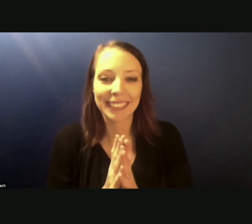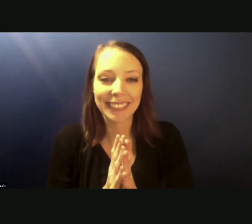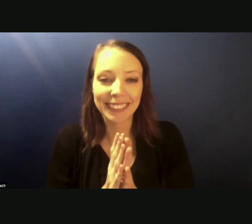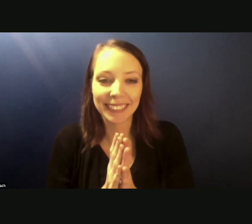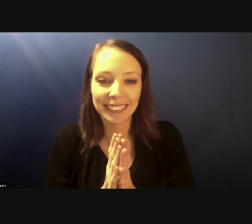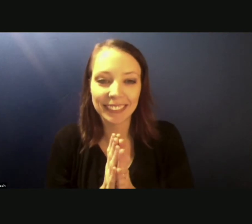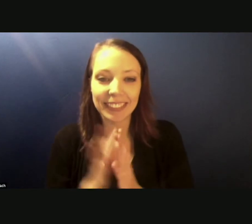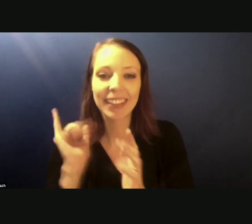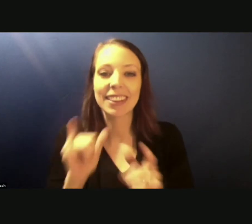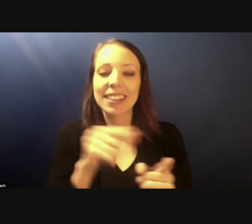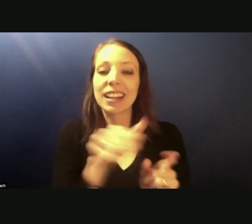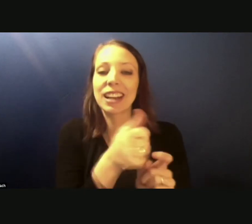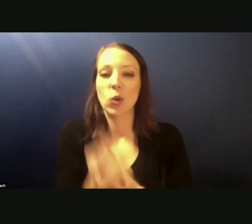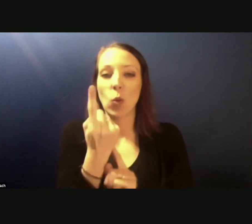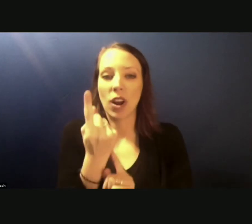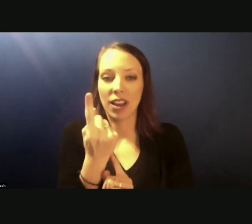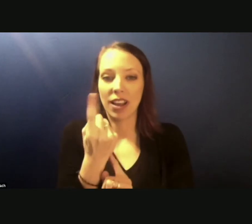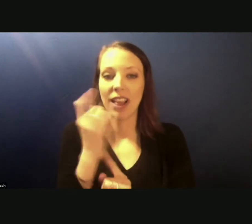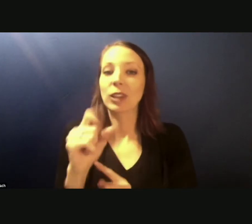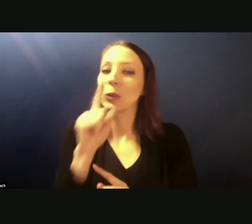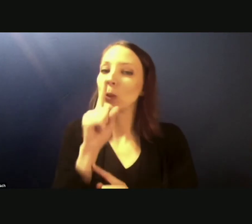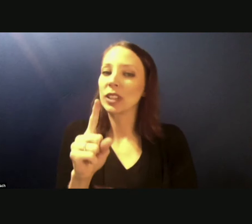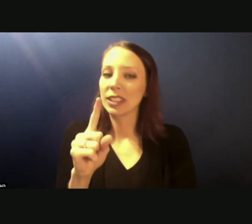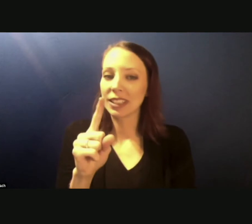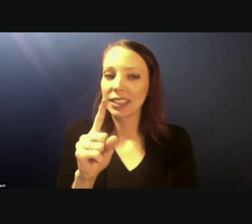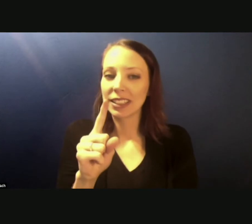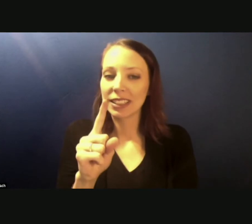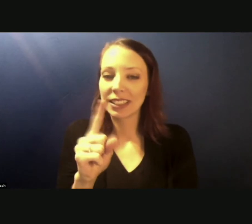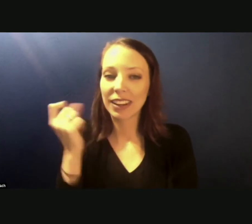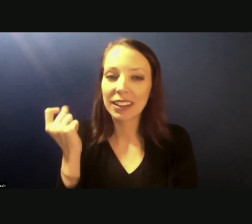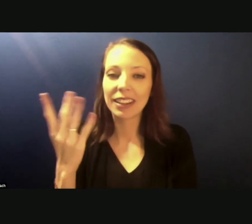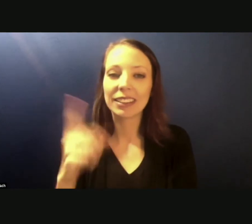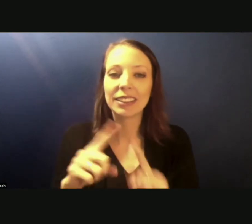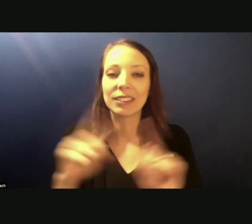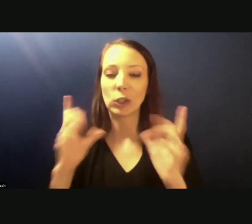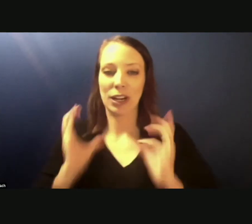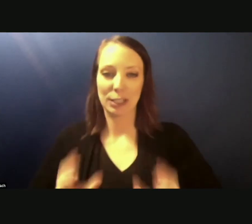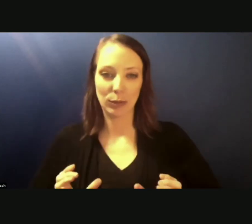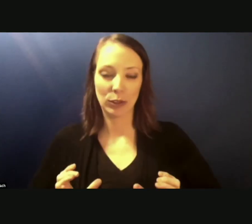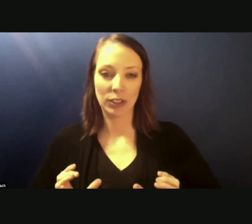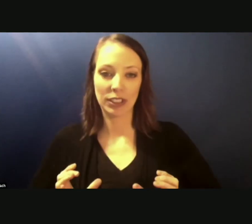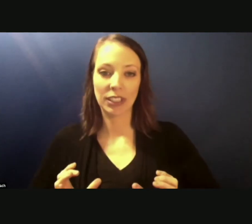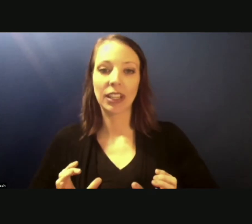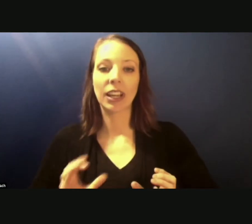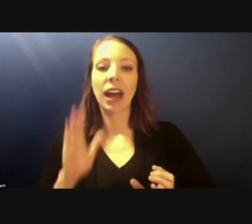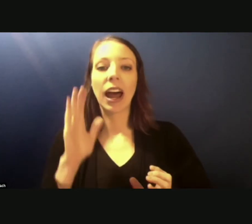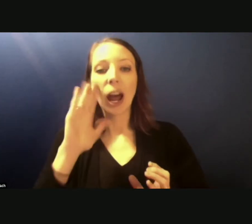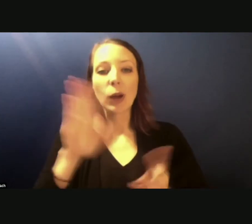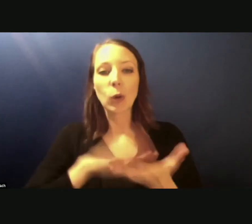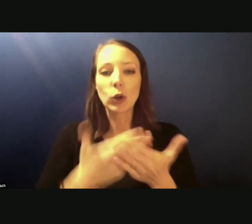And this is another one that's a classic favorite of a lot of the customers. And I've also cooked this for, it